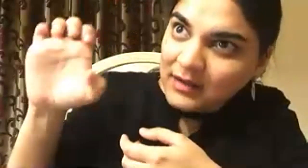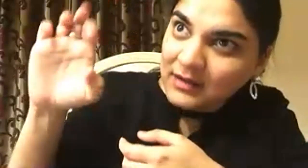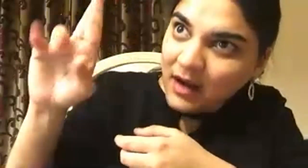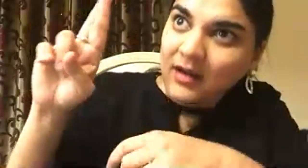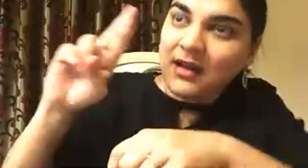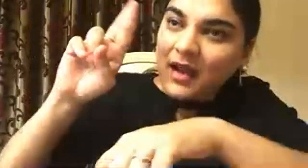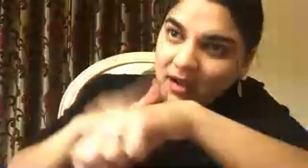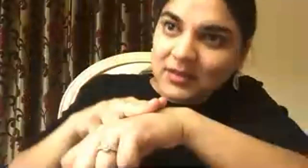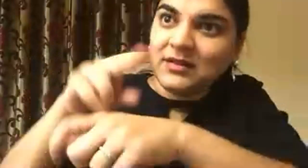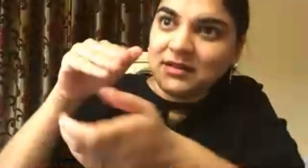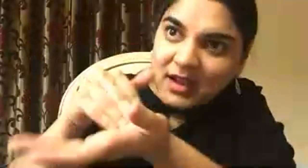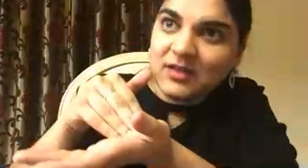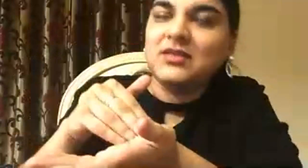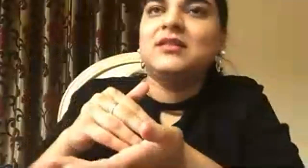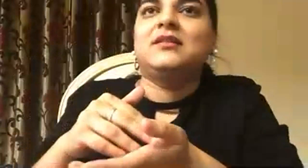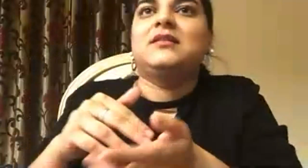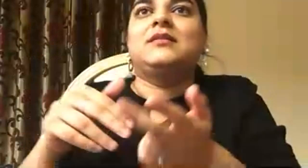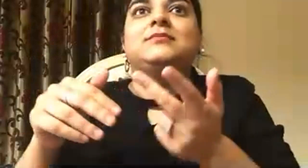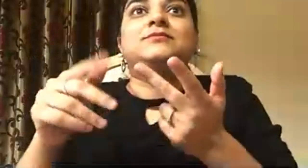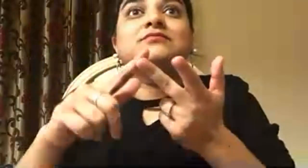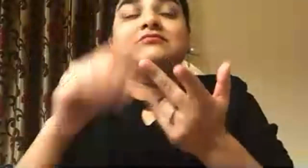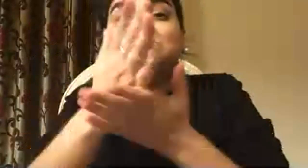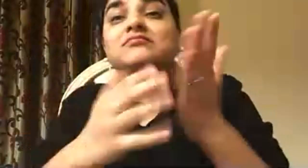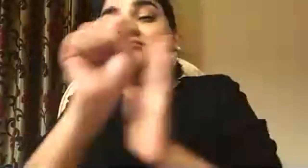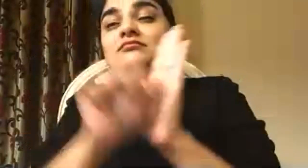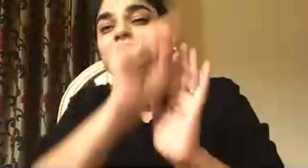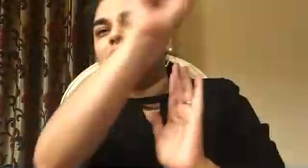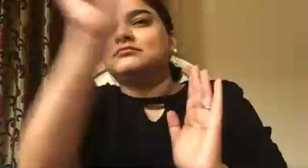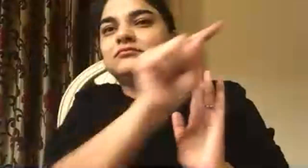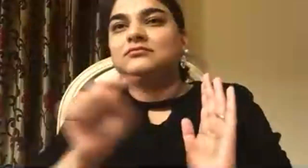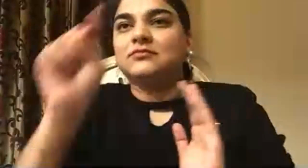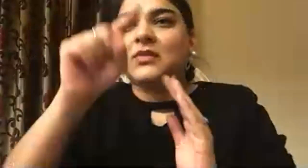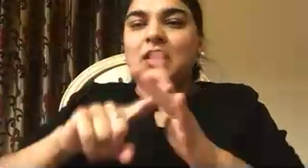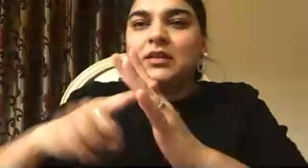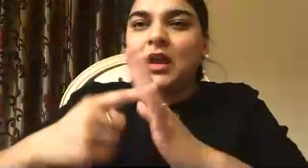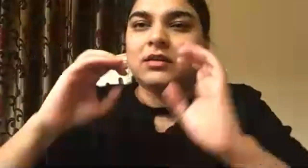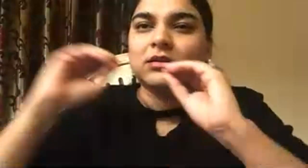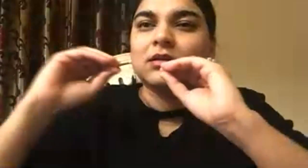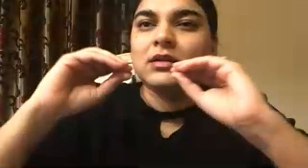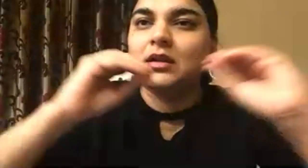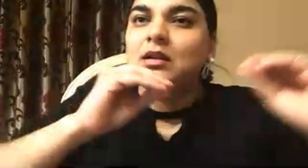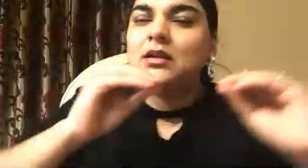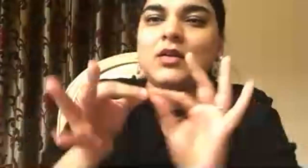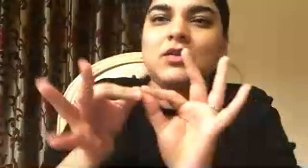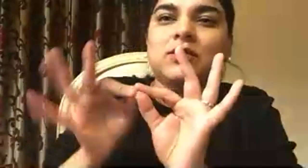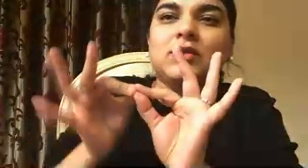Helen Keller, the Helen Keller National Center, some states do have areas where they